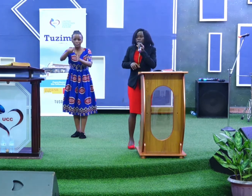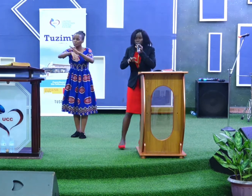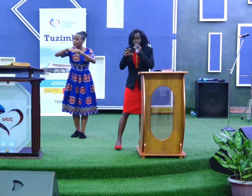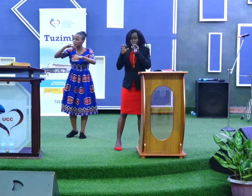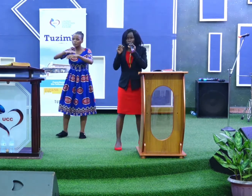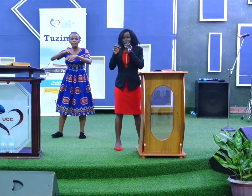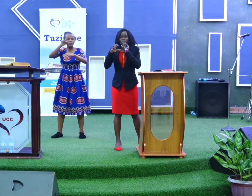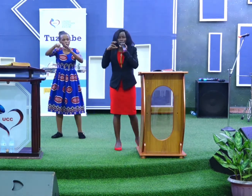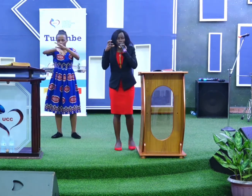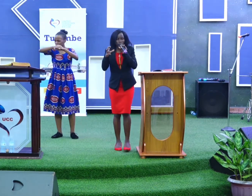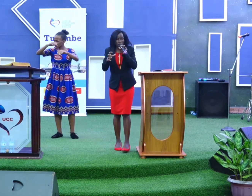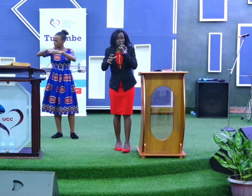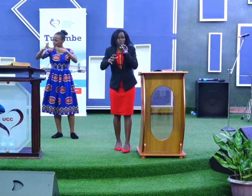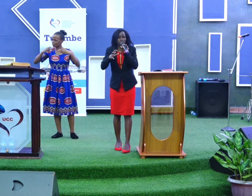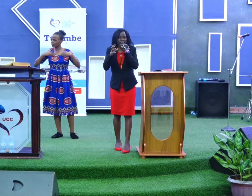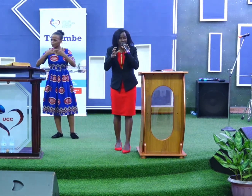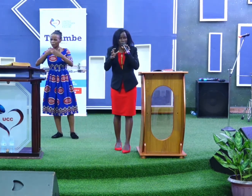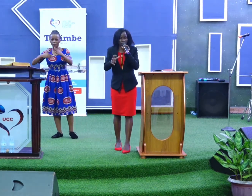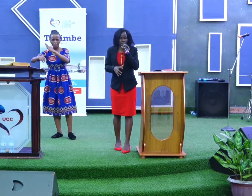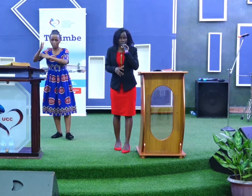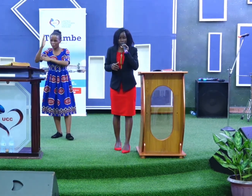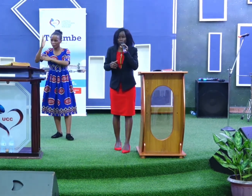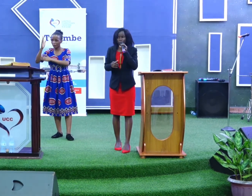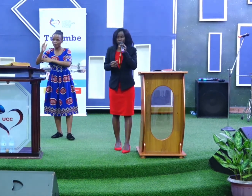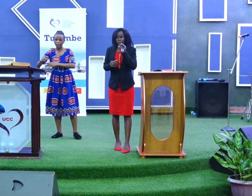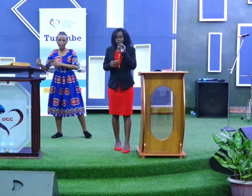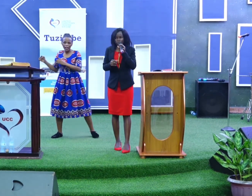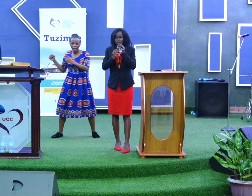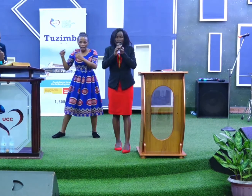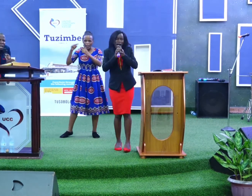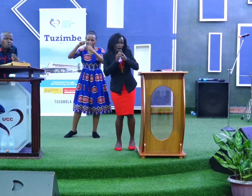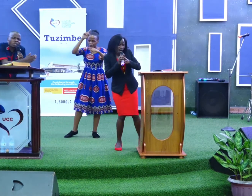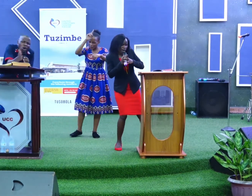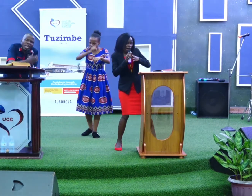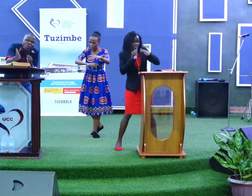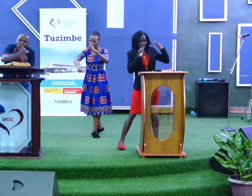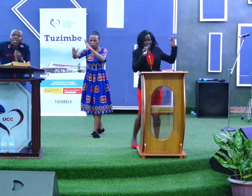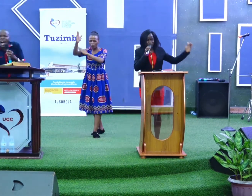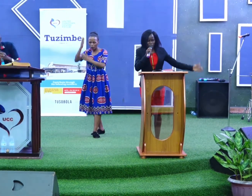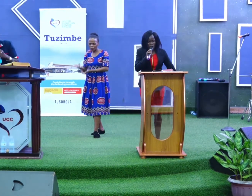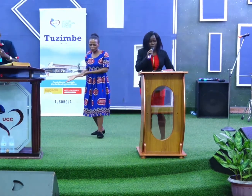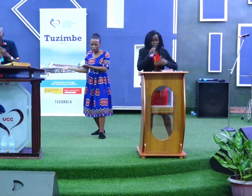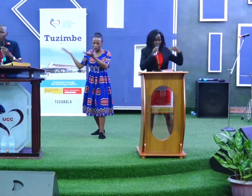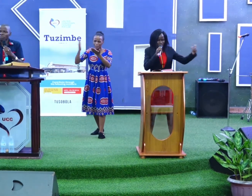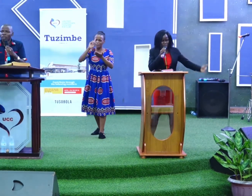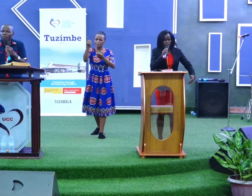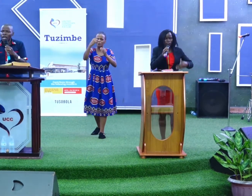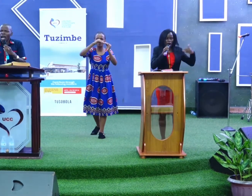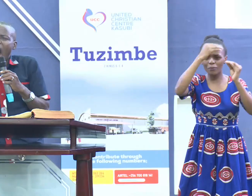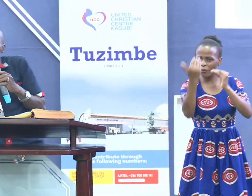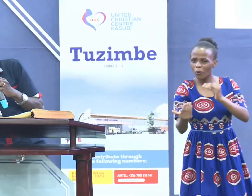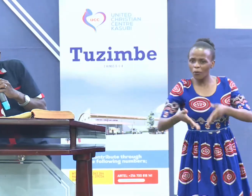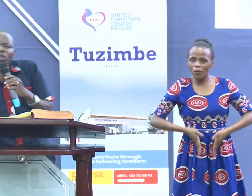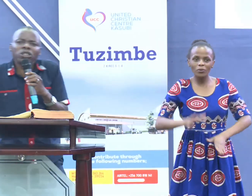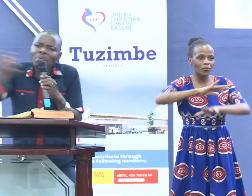portion. Before the Lord, you were not accepted. Until he brought the firstborn of